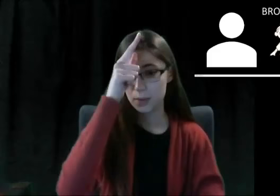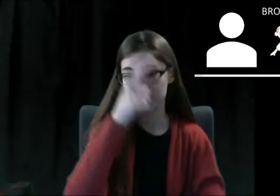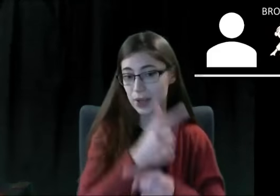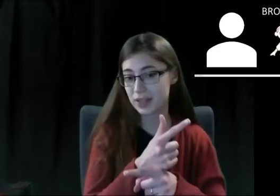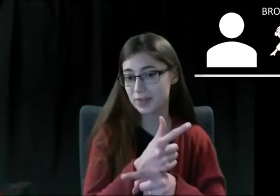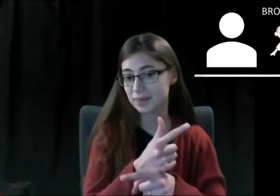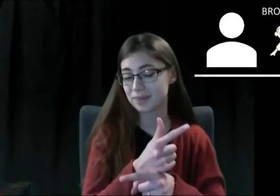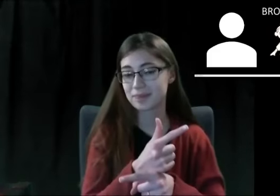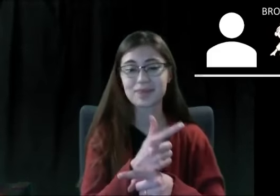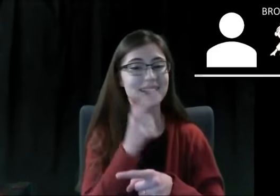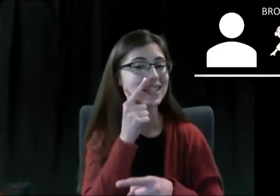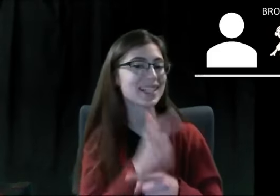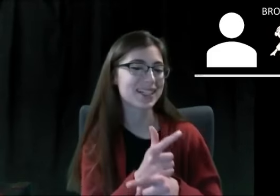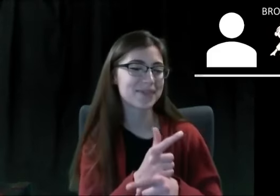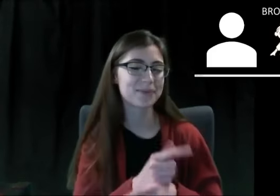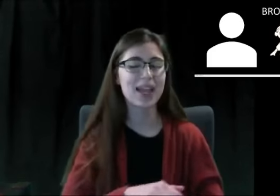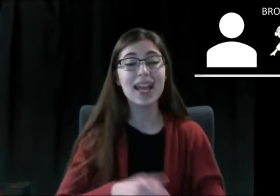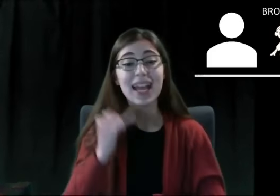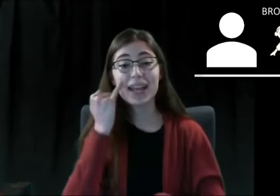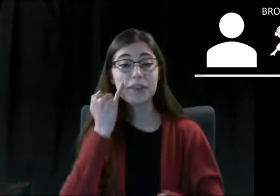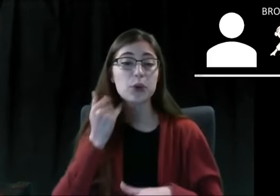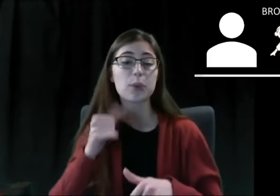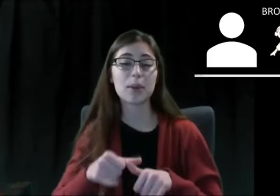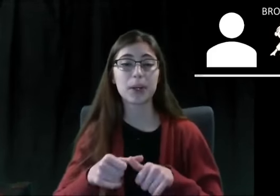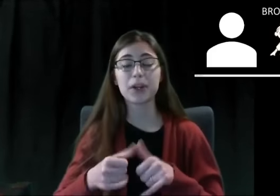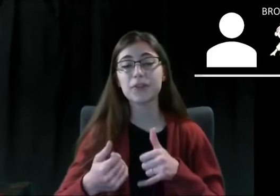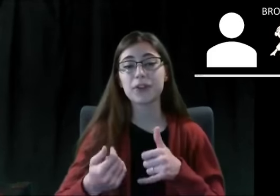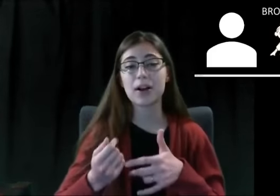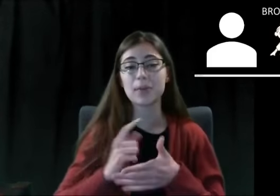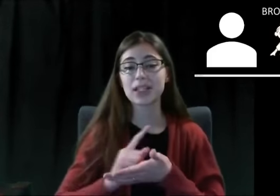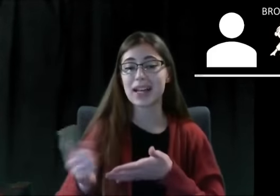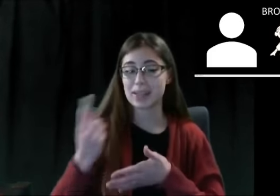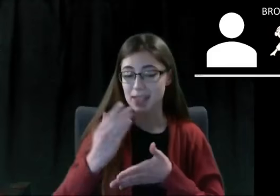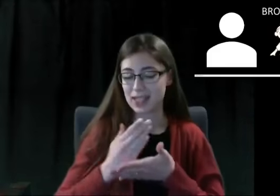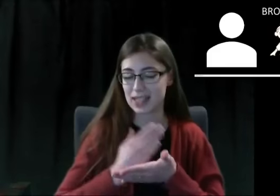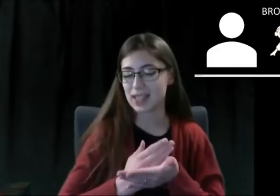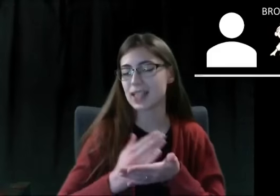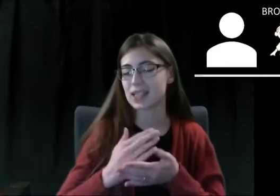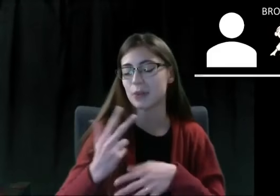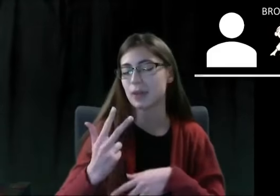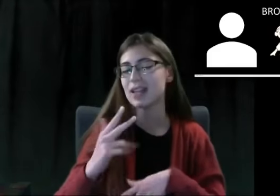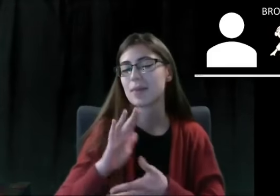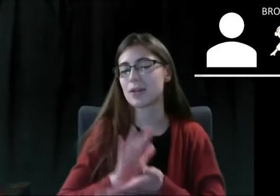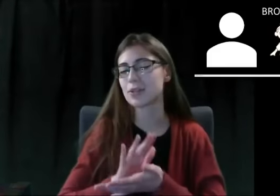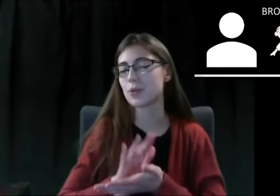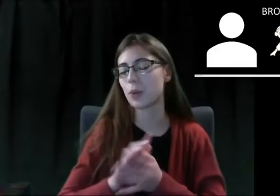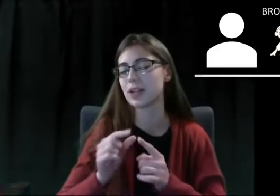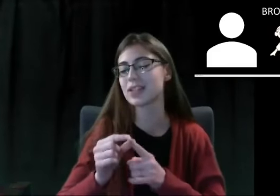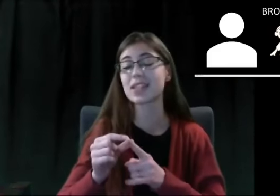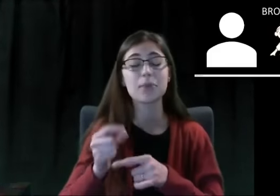Brother. Sister. If you remember from last week's lesson, lesson 3, about school words, you remember the